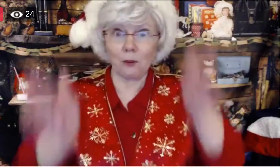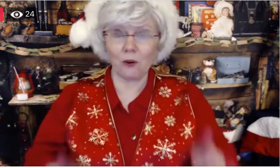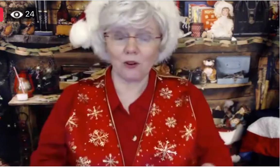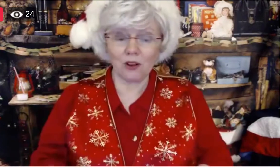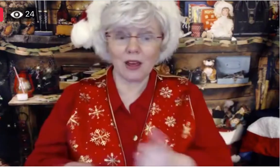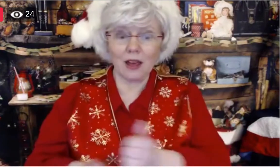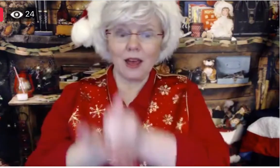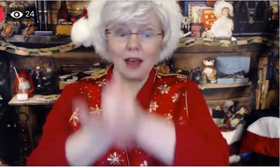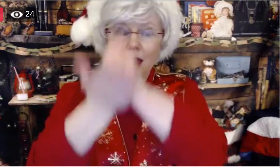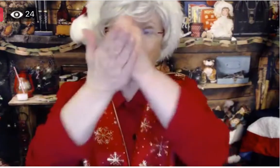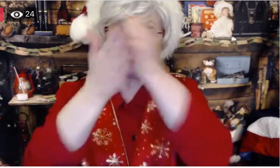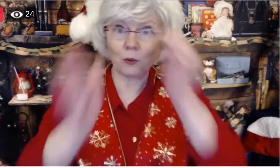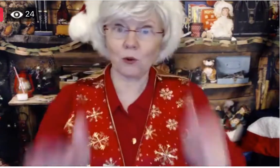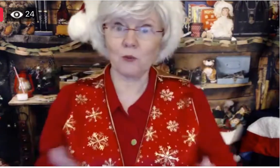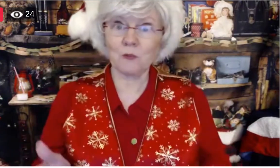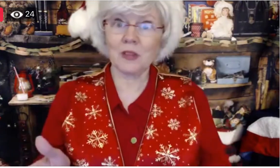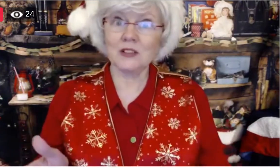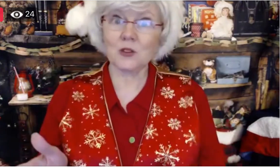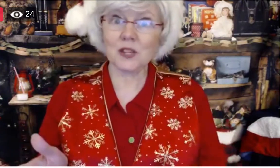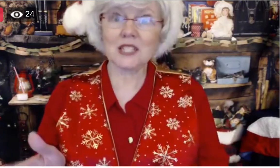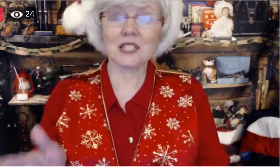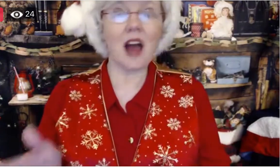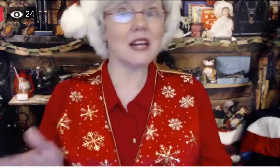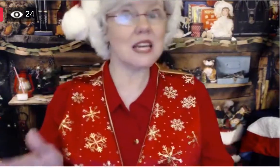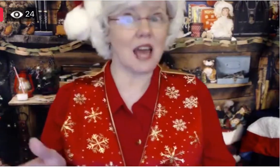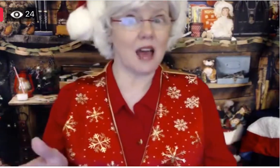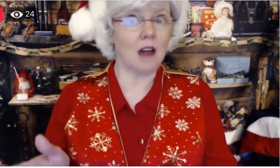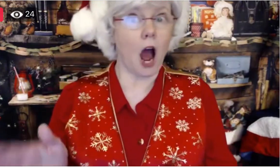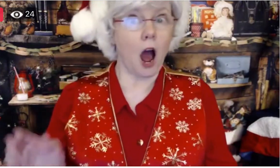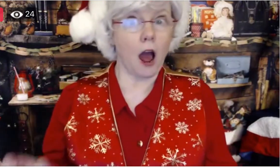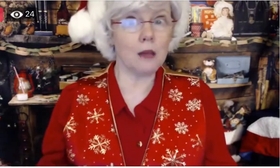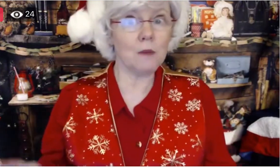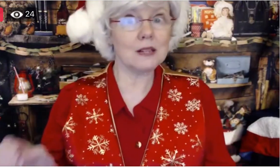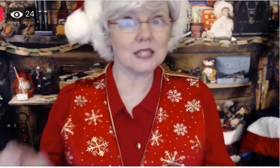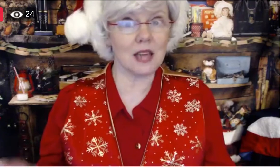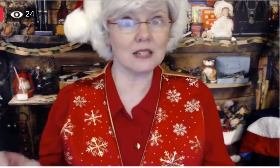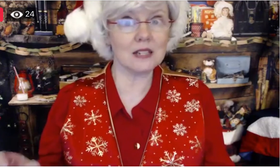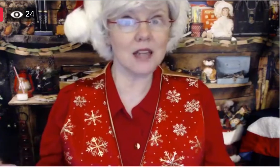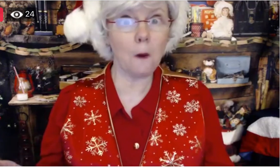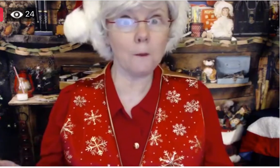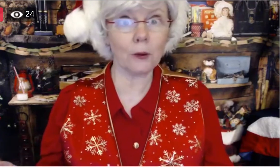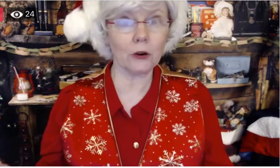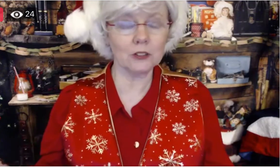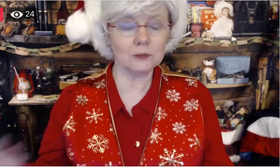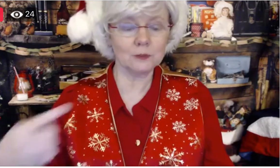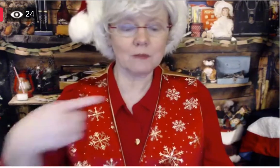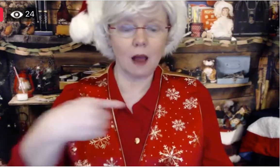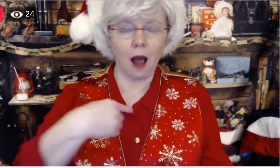helper, helper. So let's sign again. I'm Santa's helper.